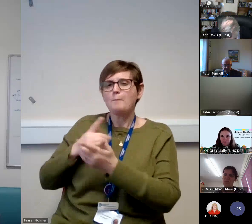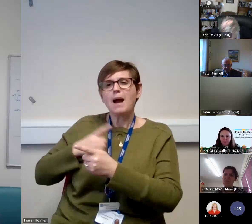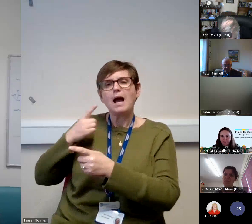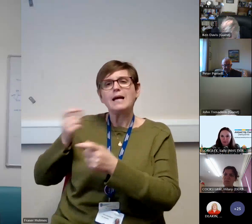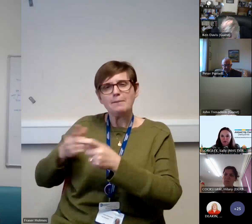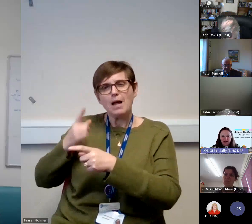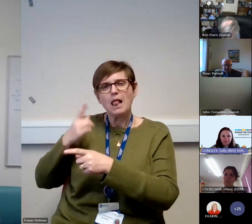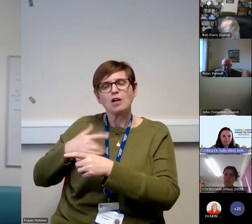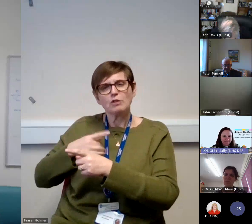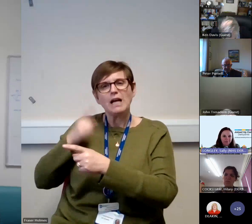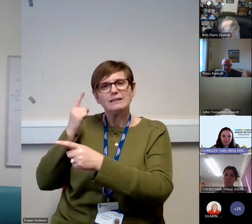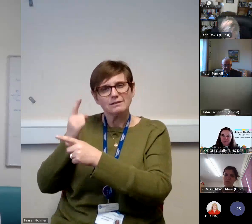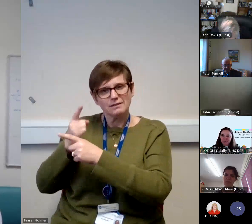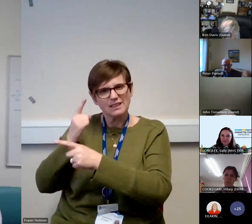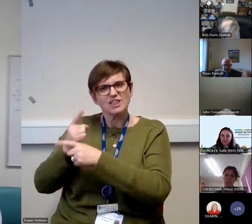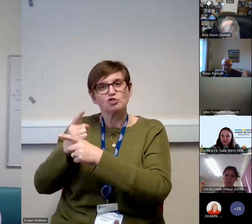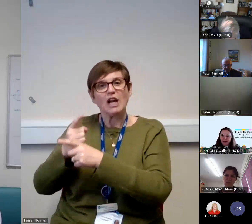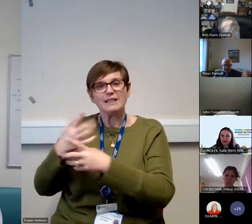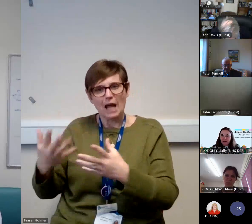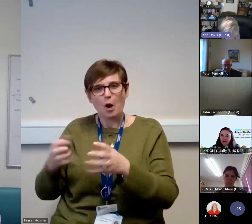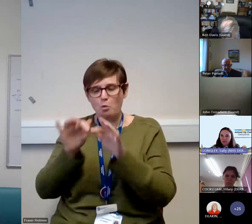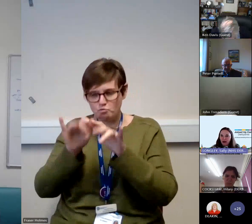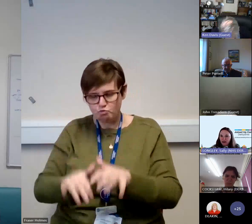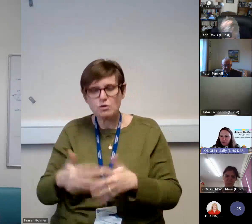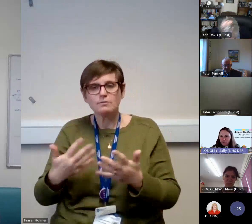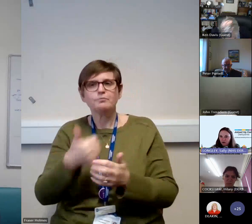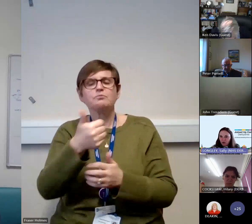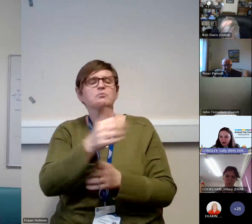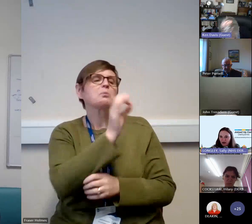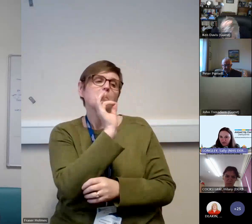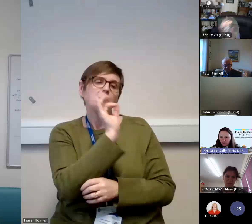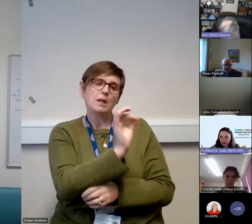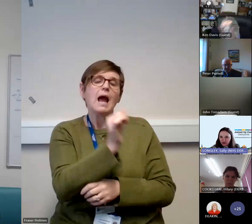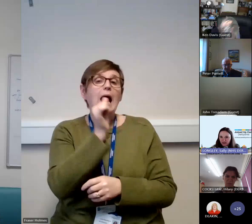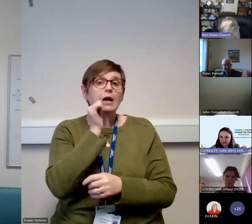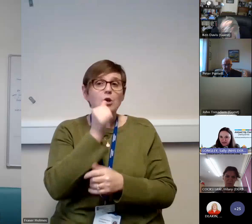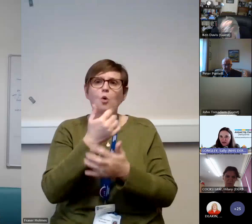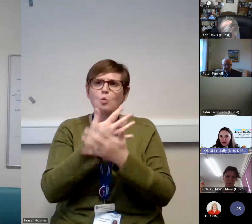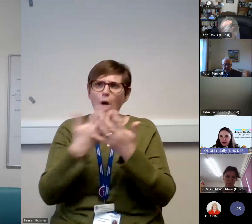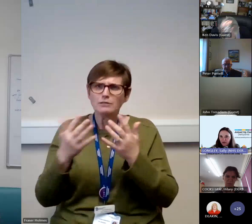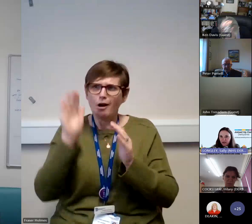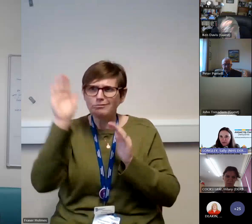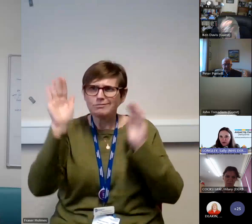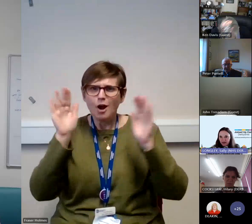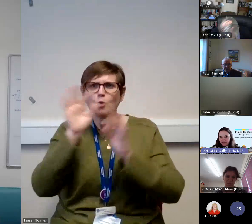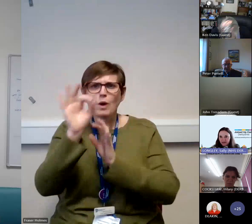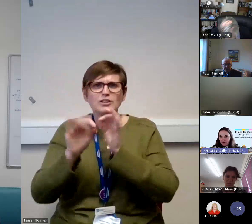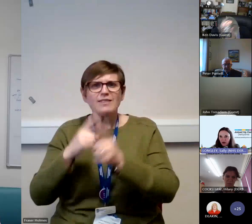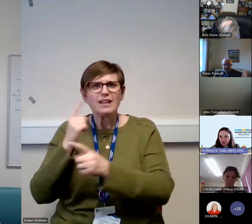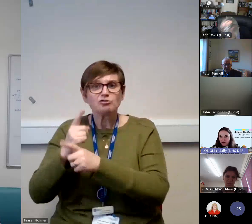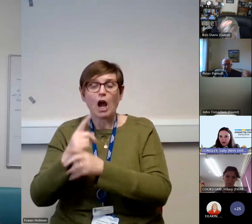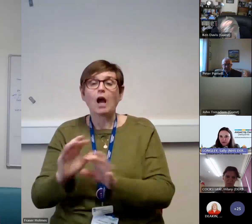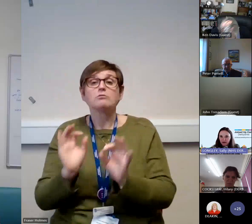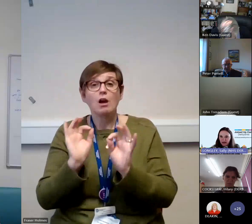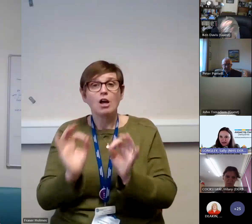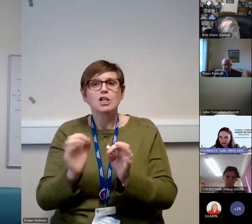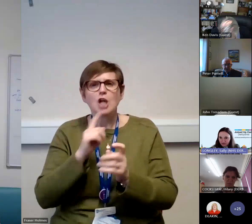now. Brilliant. And I know we've got quite a lot of questions in the chat, which is brilliant. So